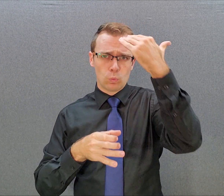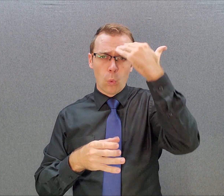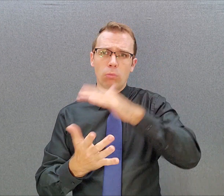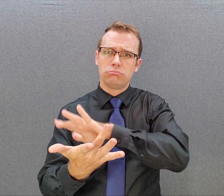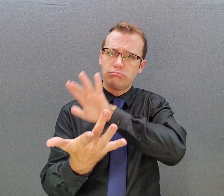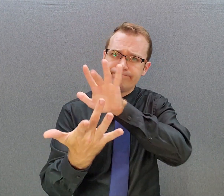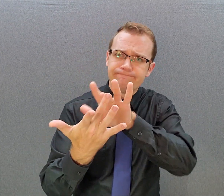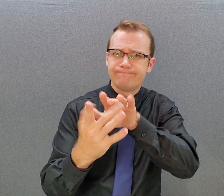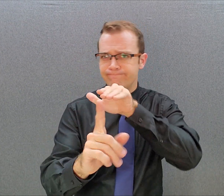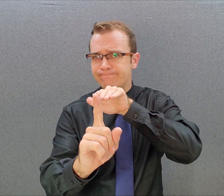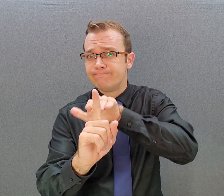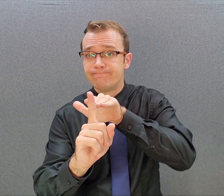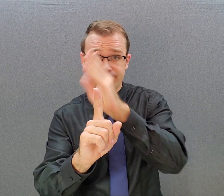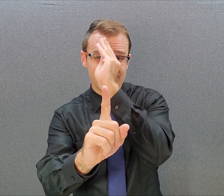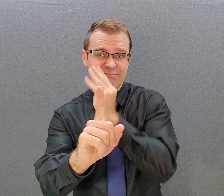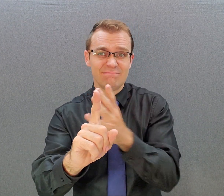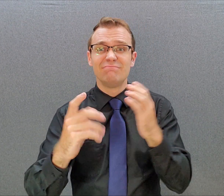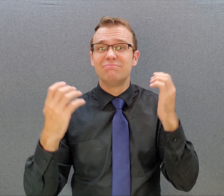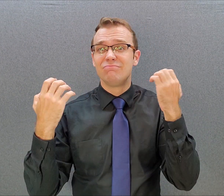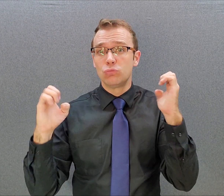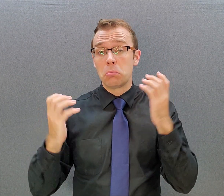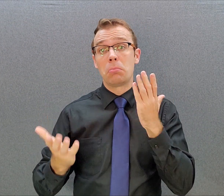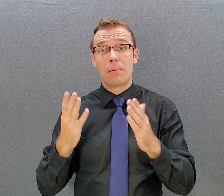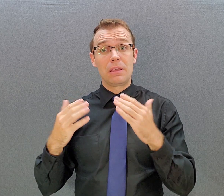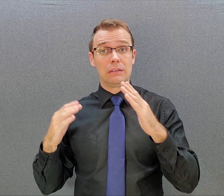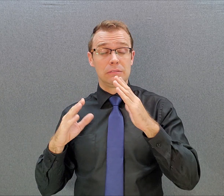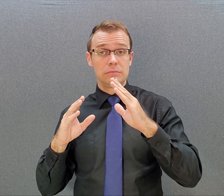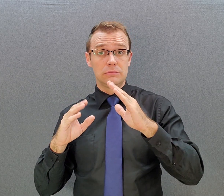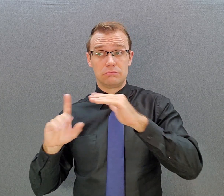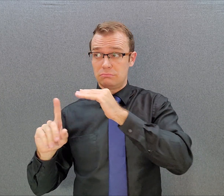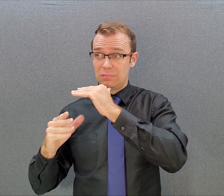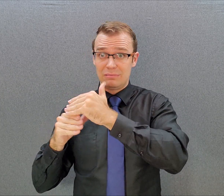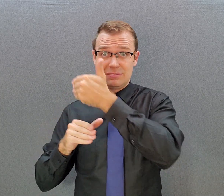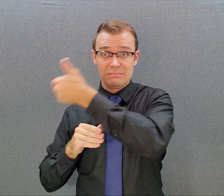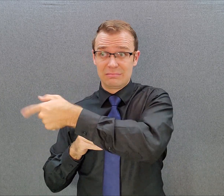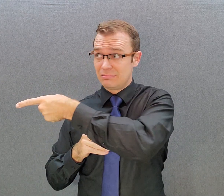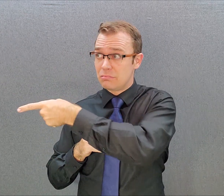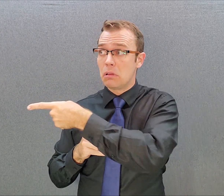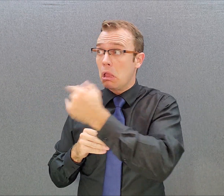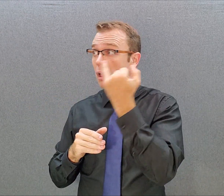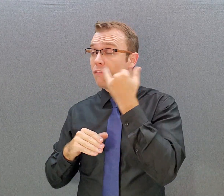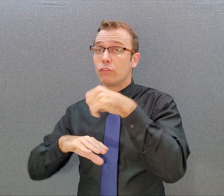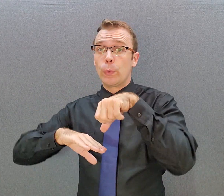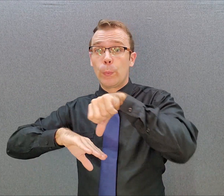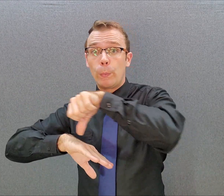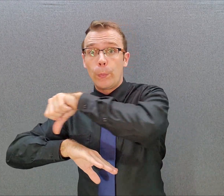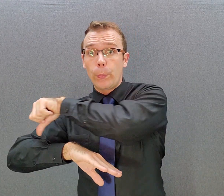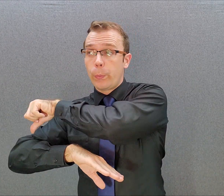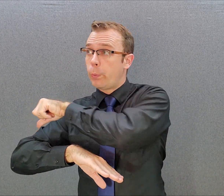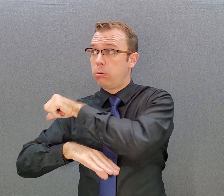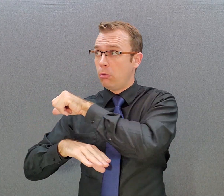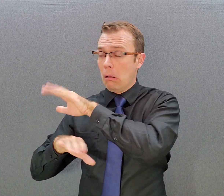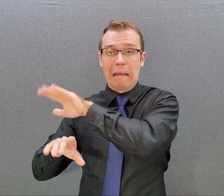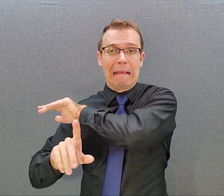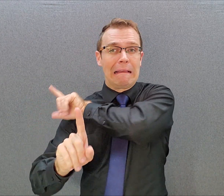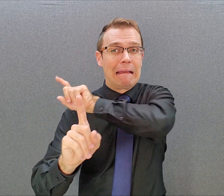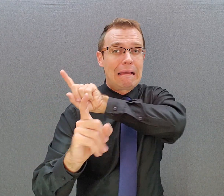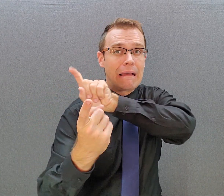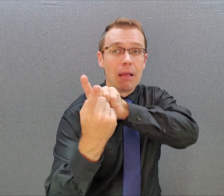case of an emergency. A neighbor might be willing to wake you in case of a tornado in the middle of the night.